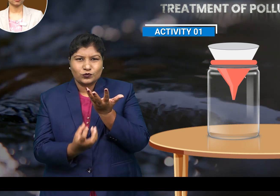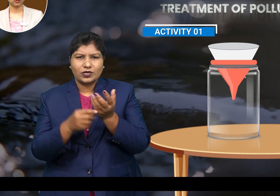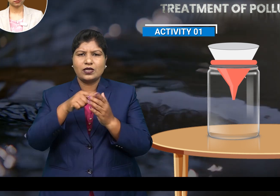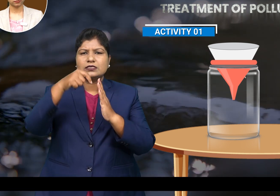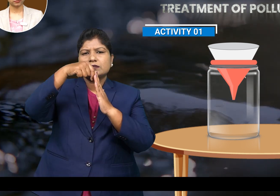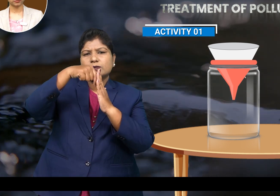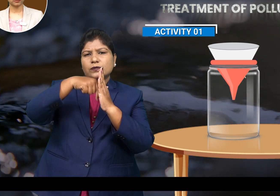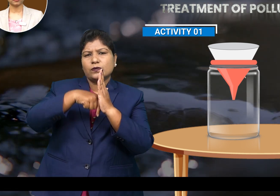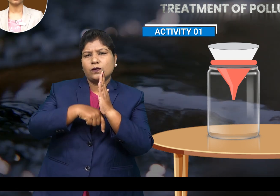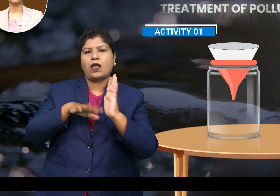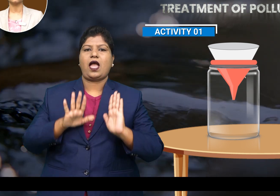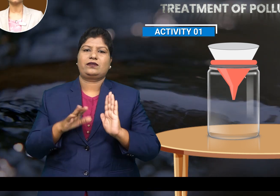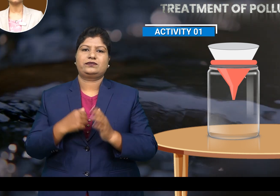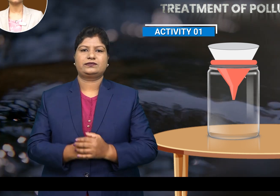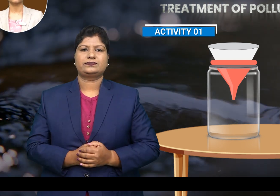deep.